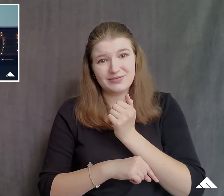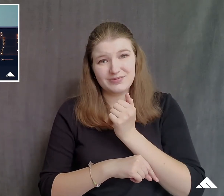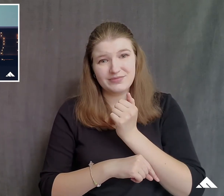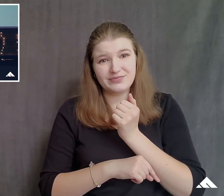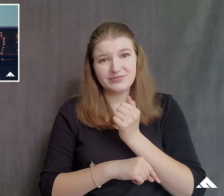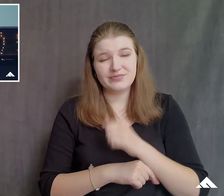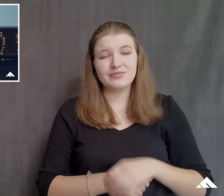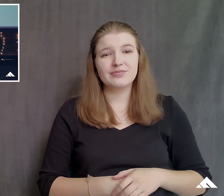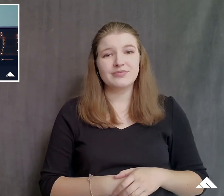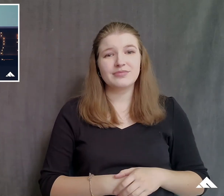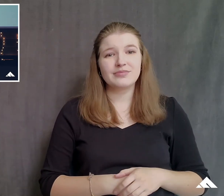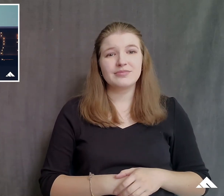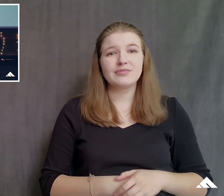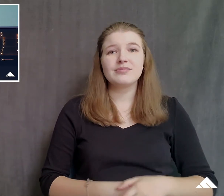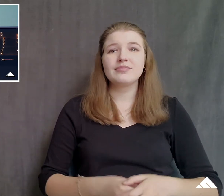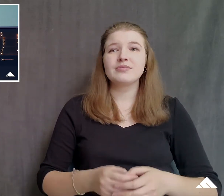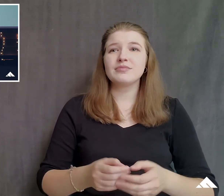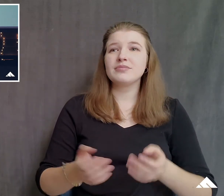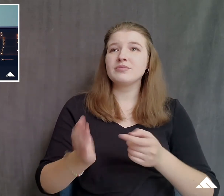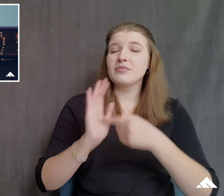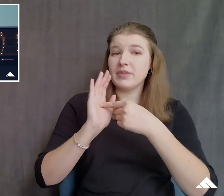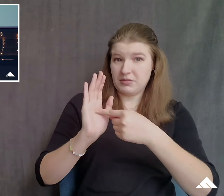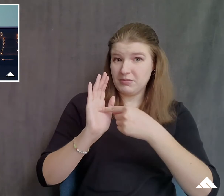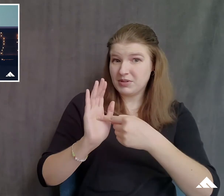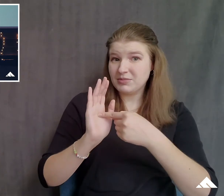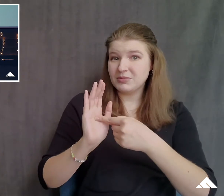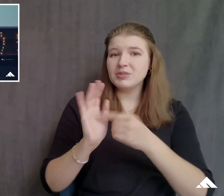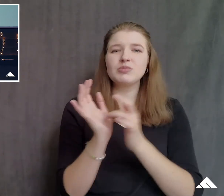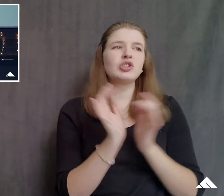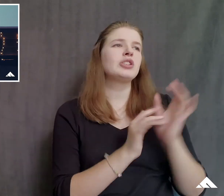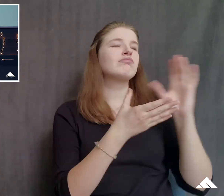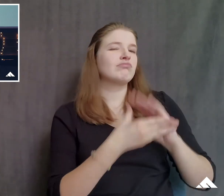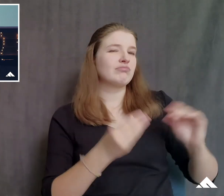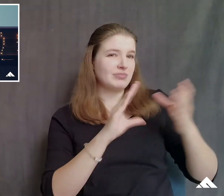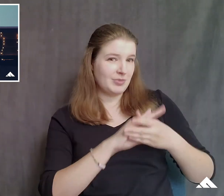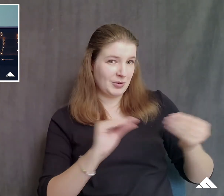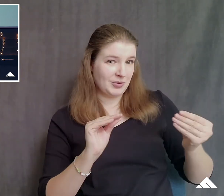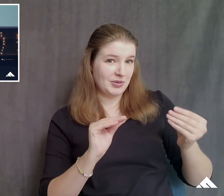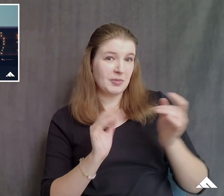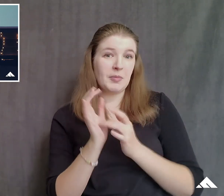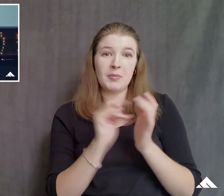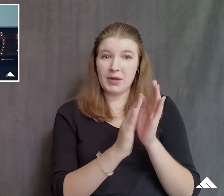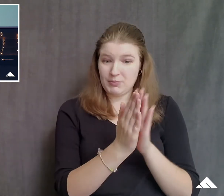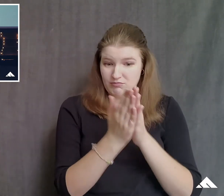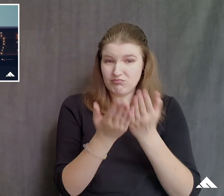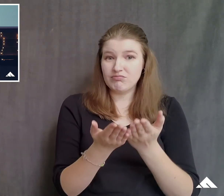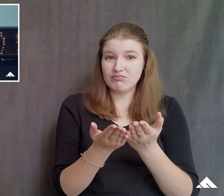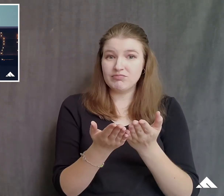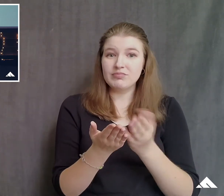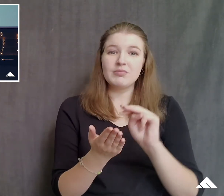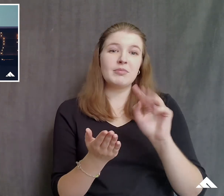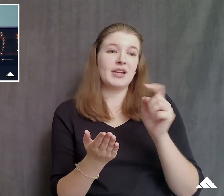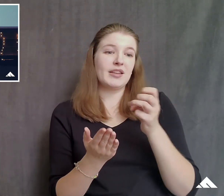Jesus tells a story to illustrate this whole reality in our lives. If you have your Bibles with you, I encourage you to turn over